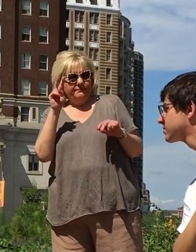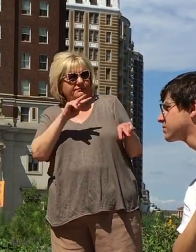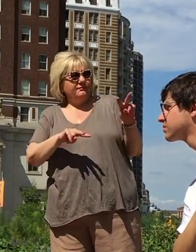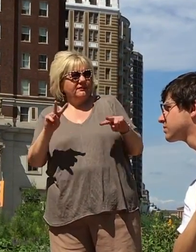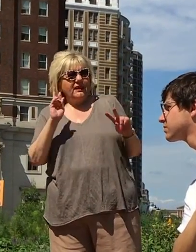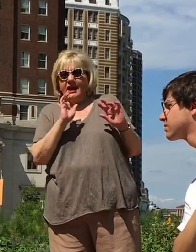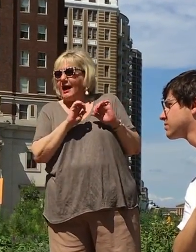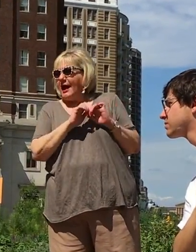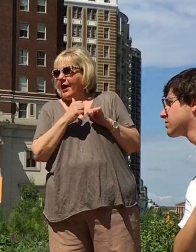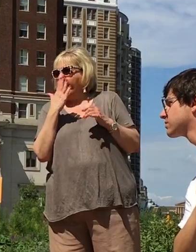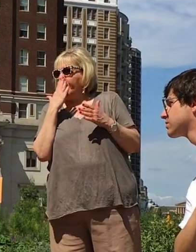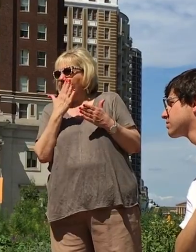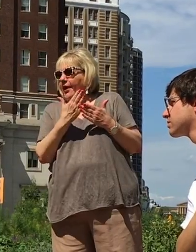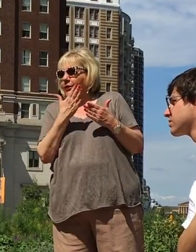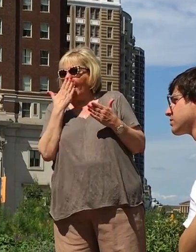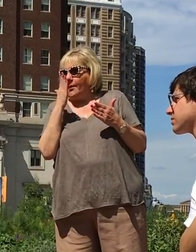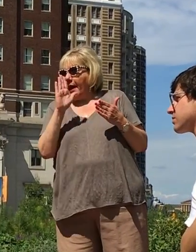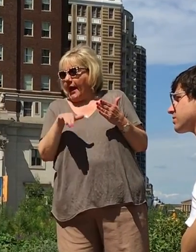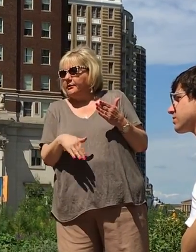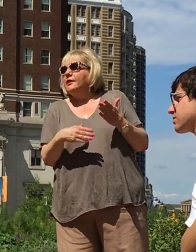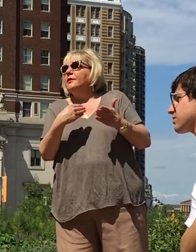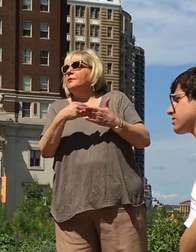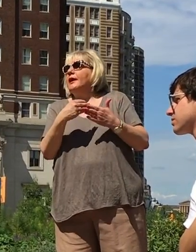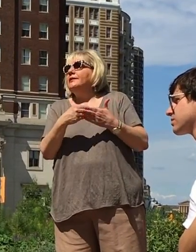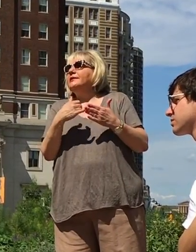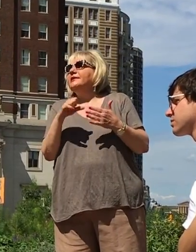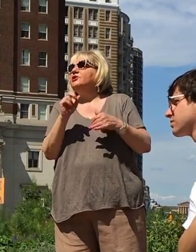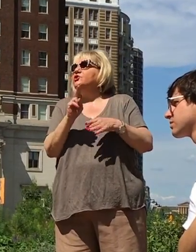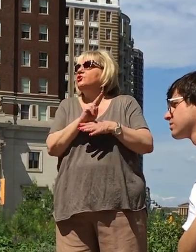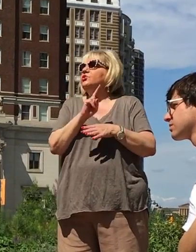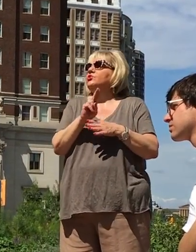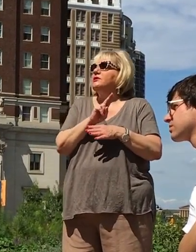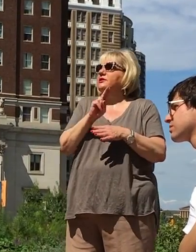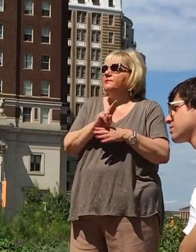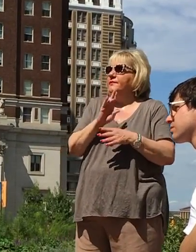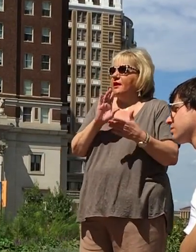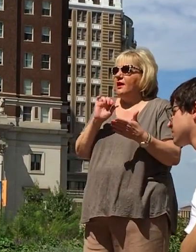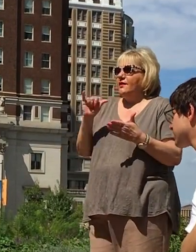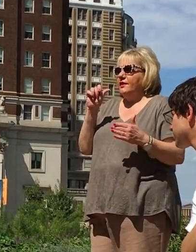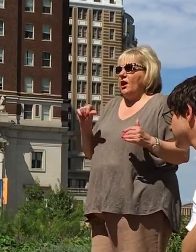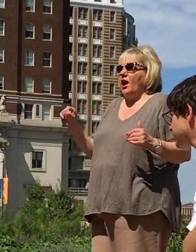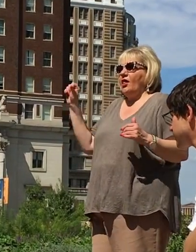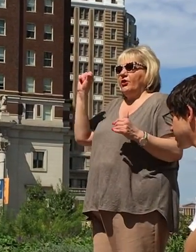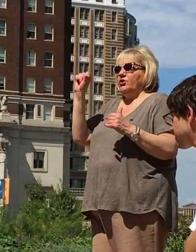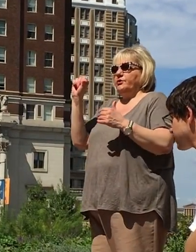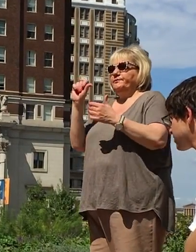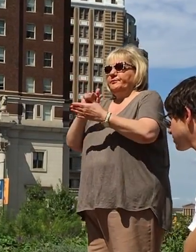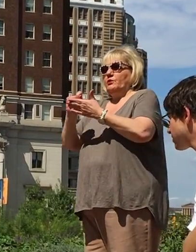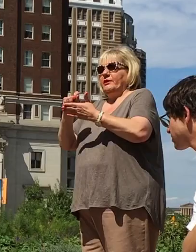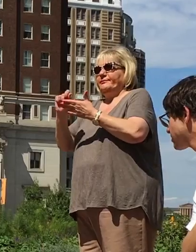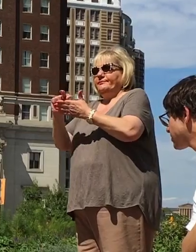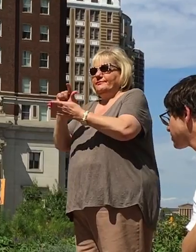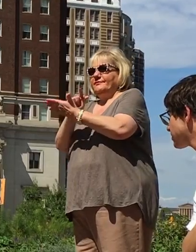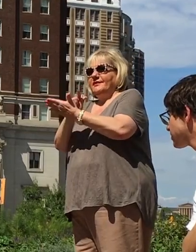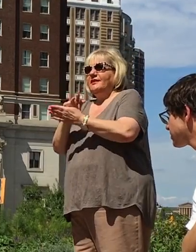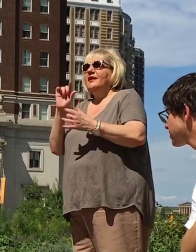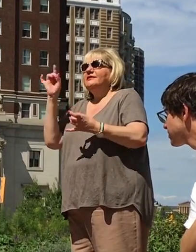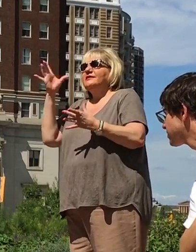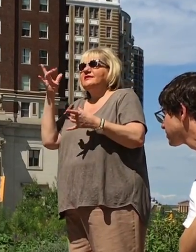used for disasters. There's also the other bill is the Disaster Relief Medicaid